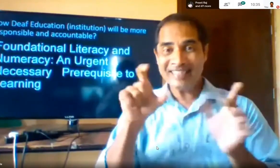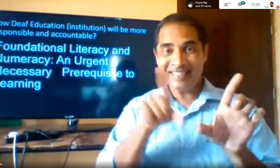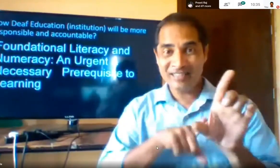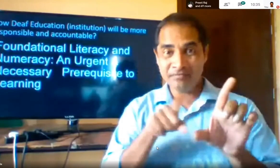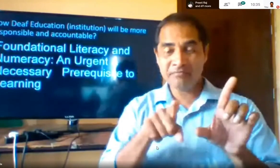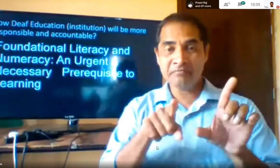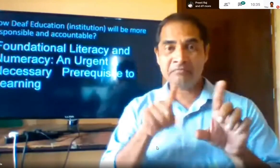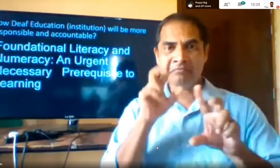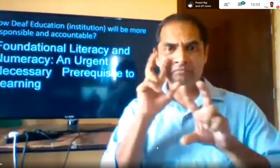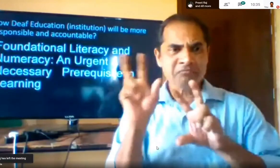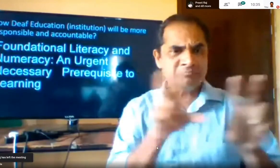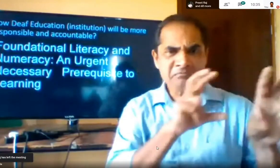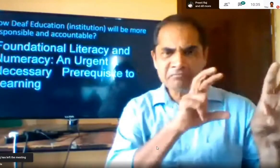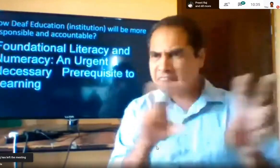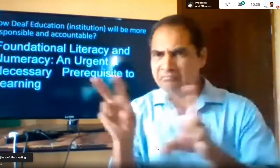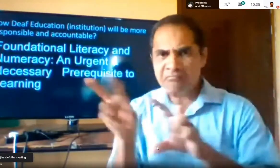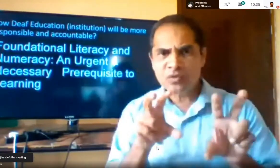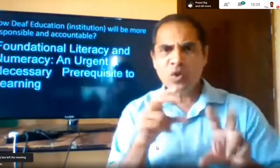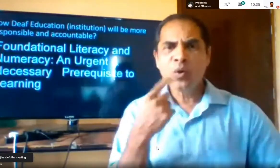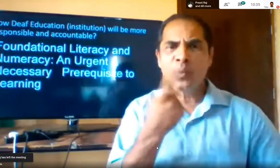the punishment will be for the teachers.